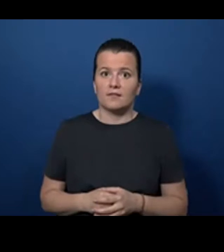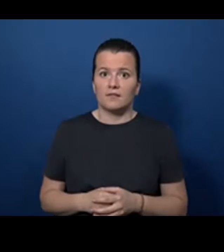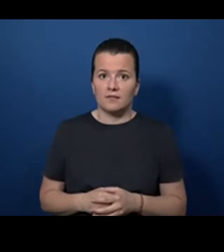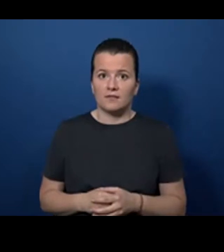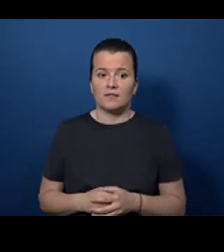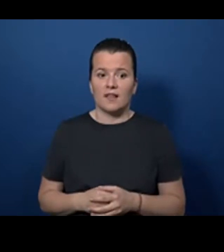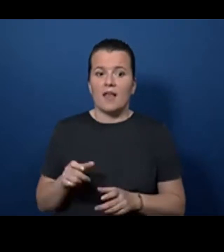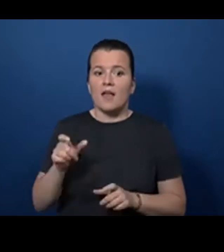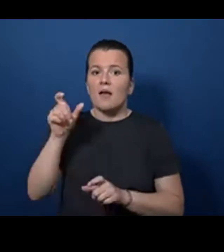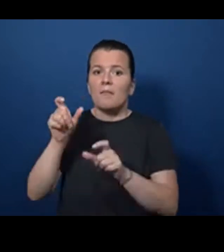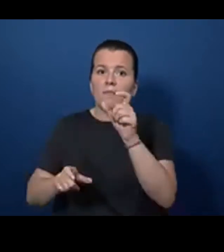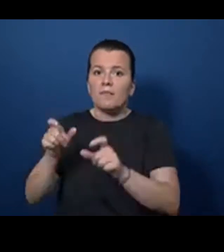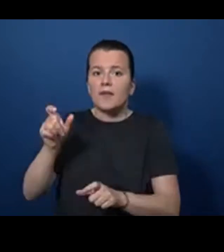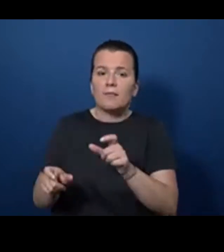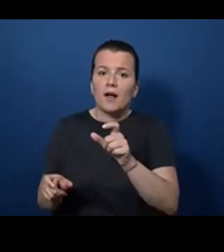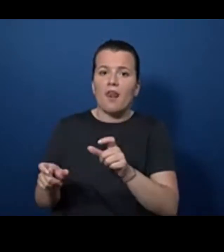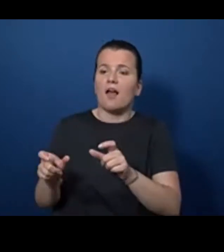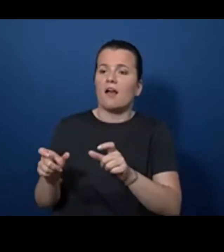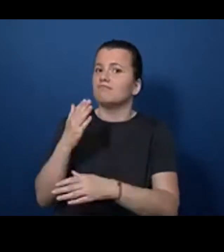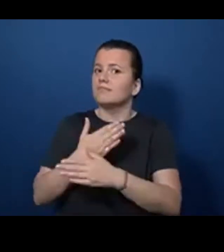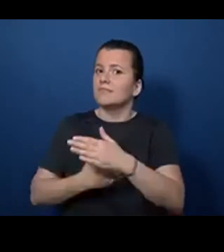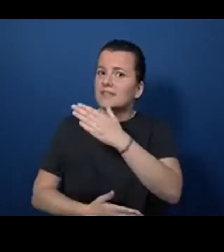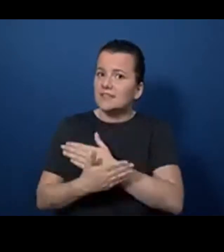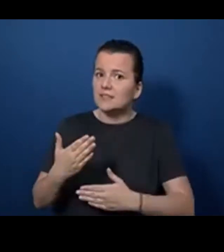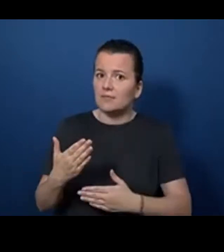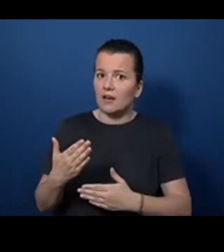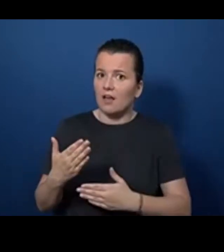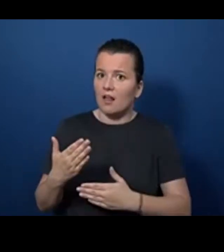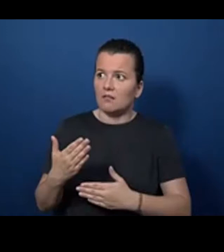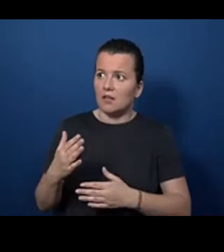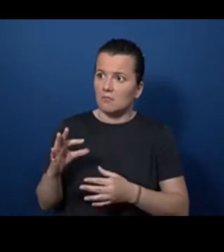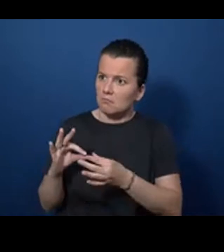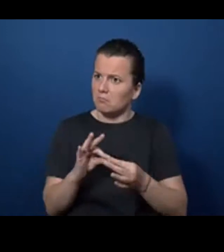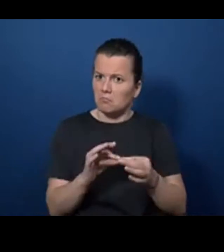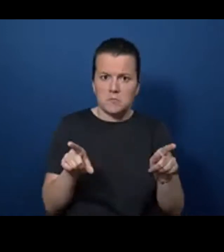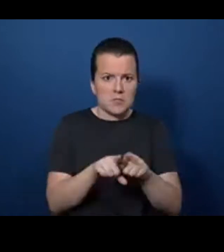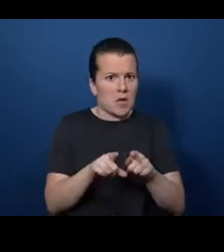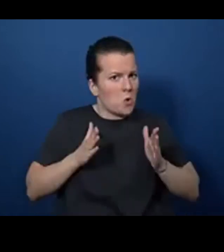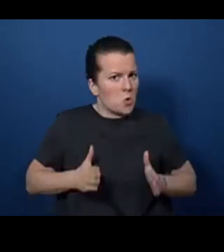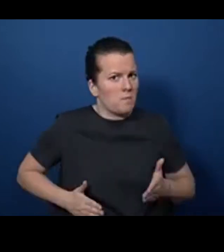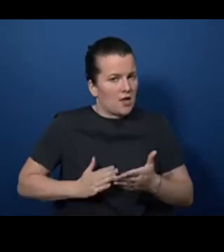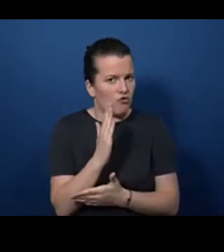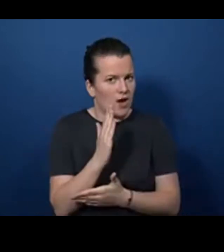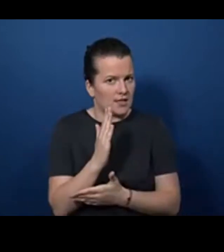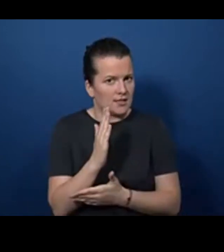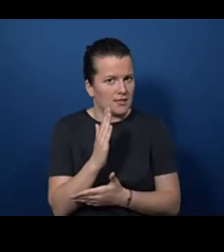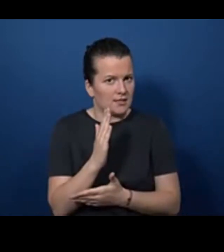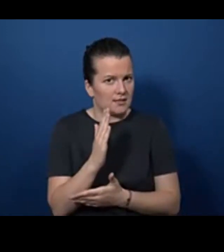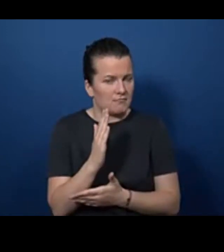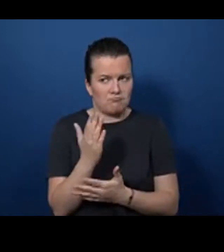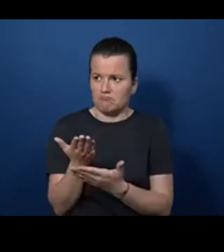is about disability rights being human rights. And this is something very important that we need to bear in